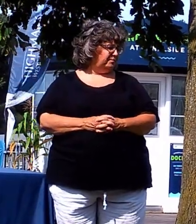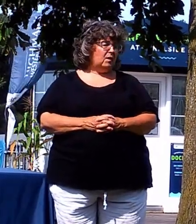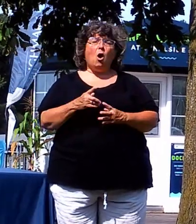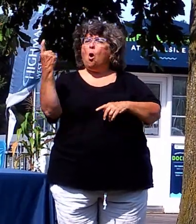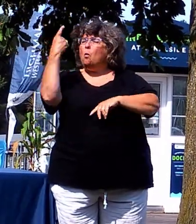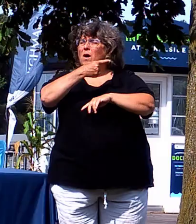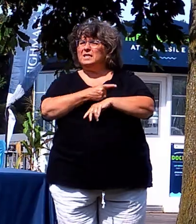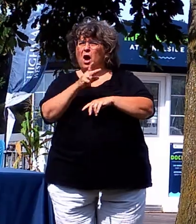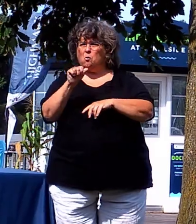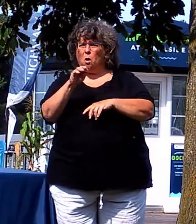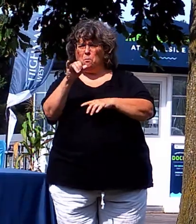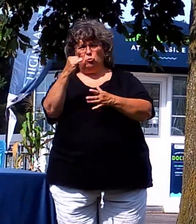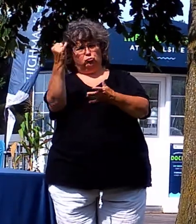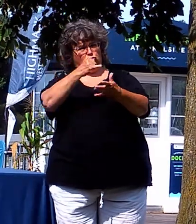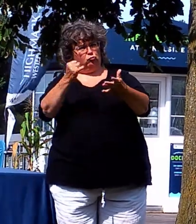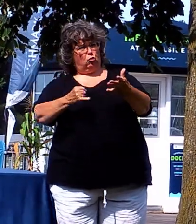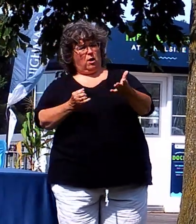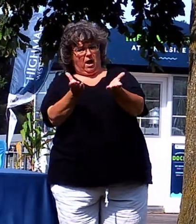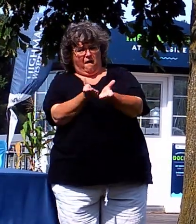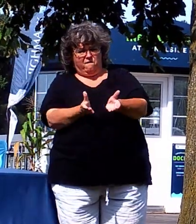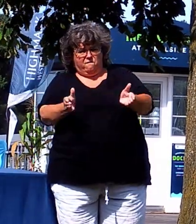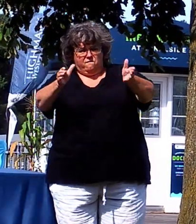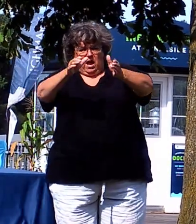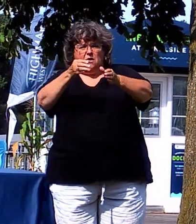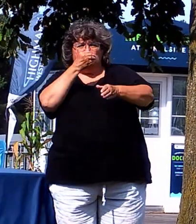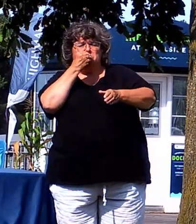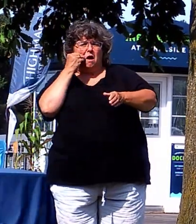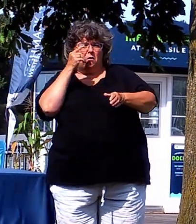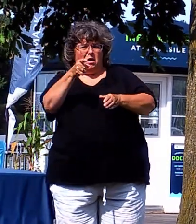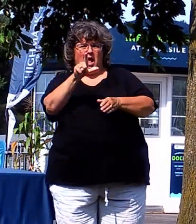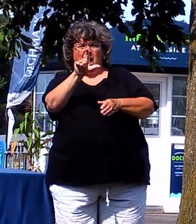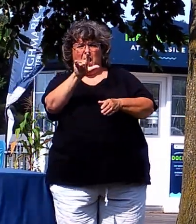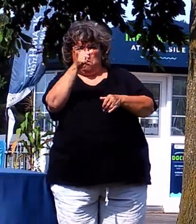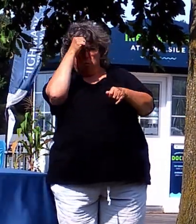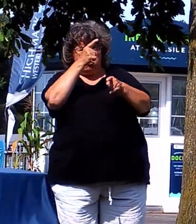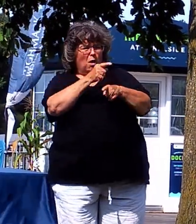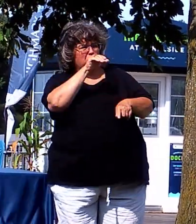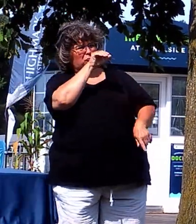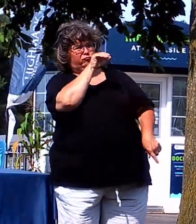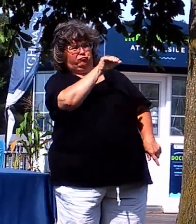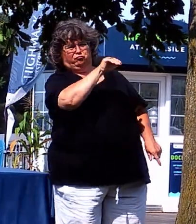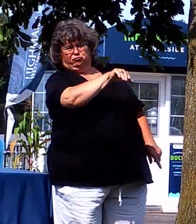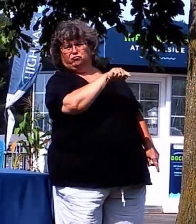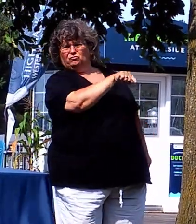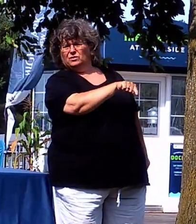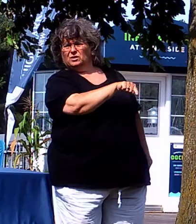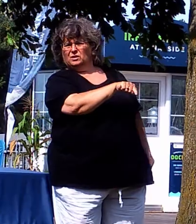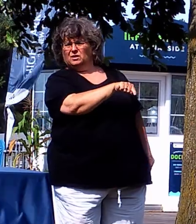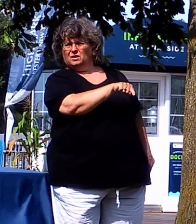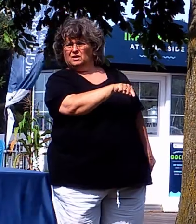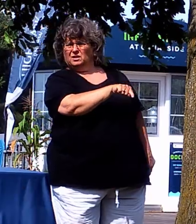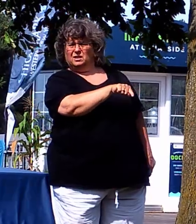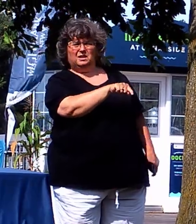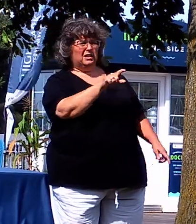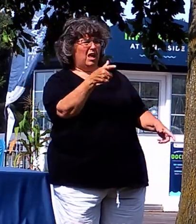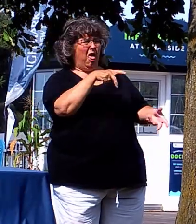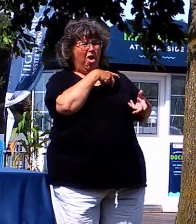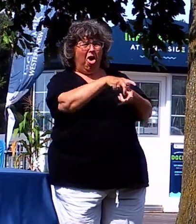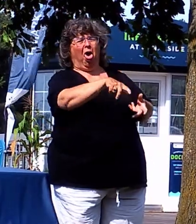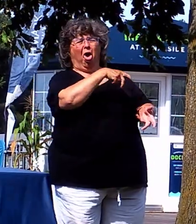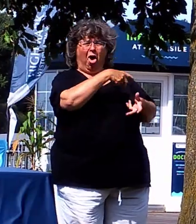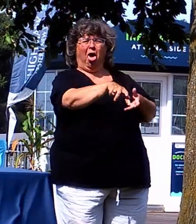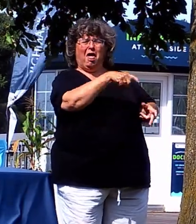One day, Ramon was drawing a vase of flowers. His brother Leon leaned over his shoulder. Leon burst out